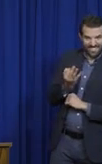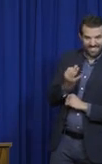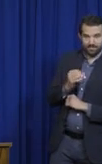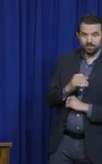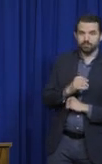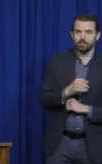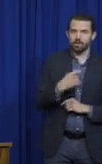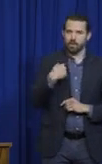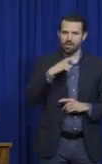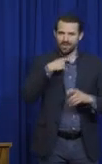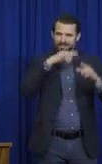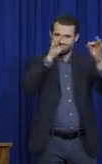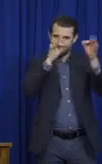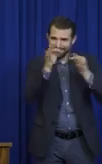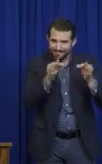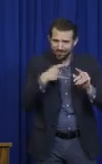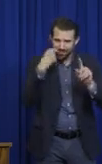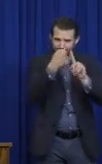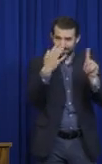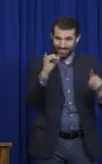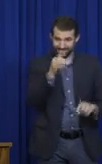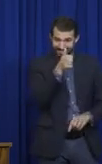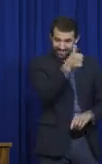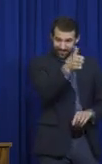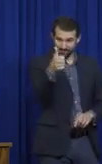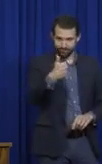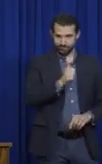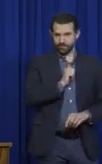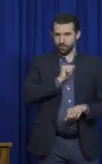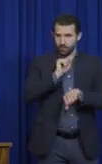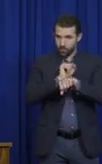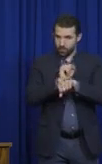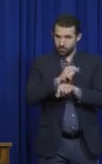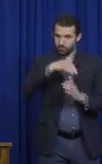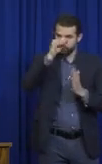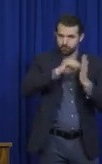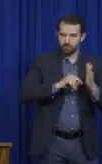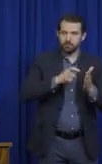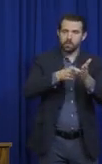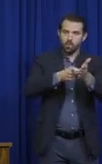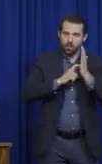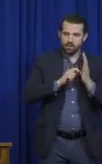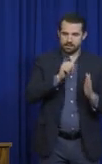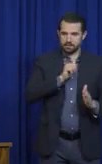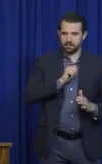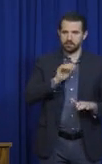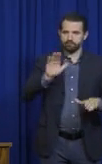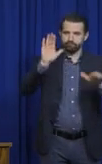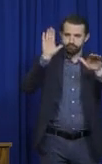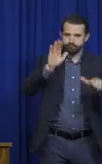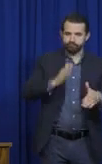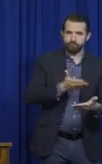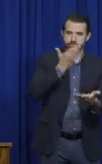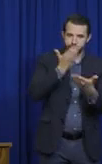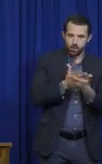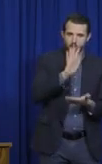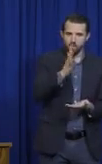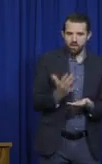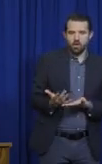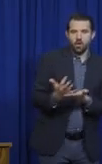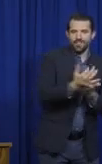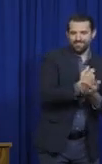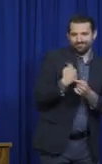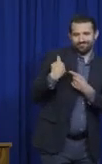pandemic unemployment assistance, you would be asked to self-attest to your earnings. After review and to